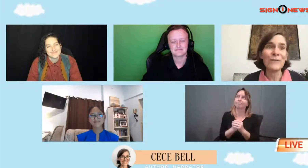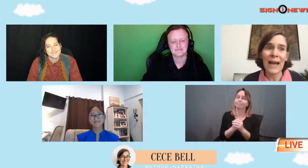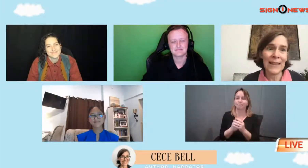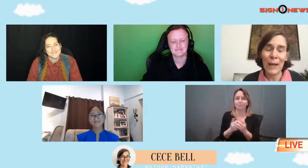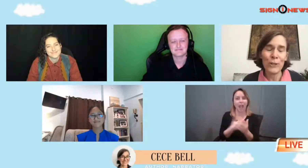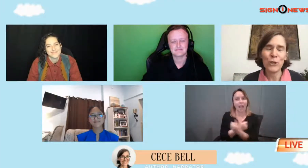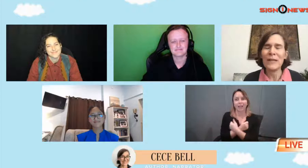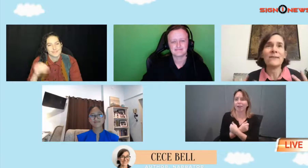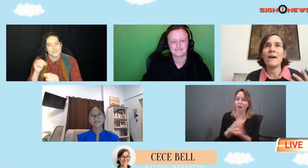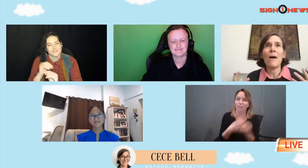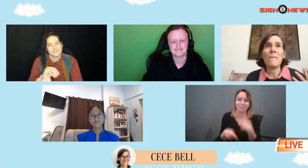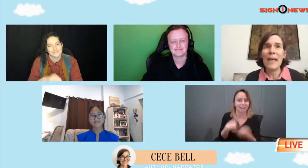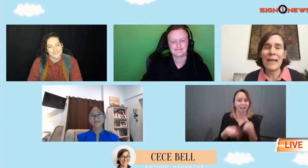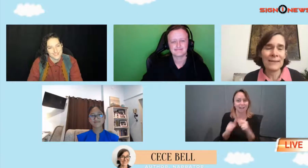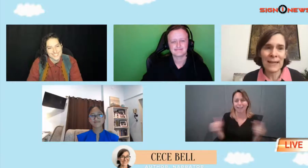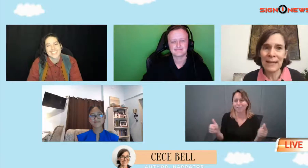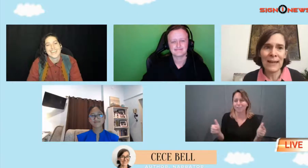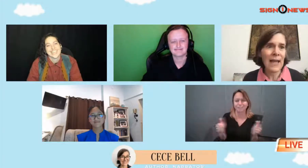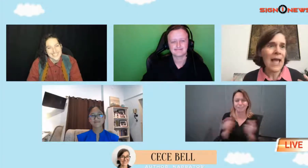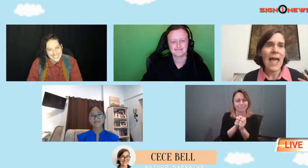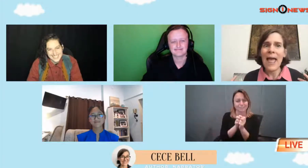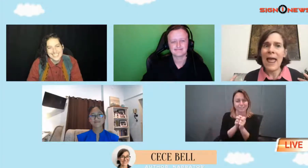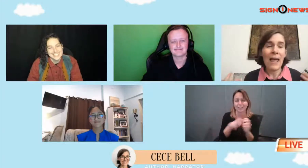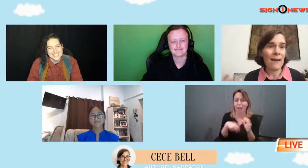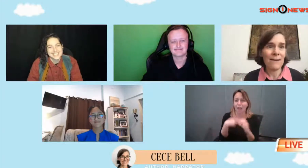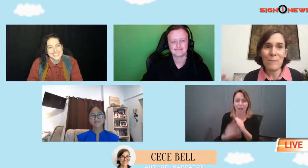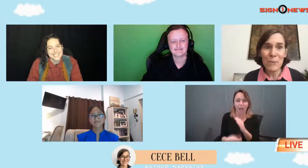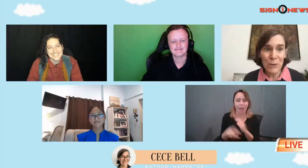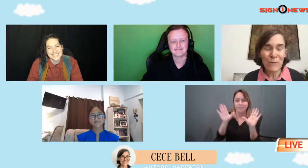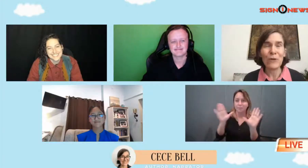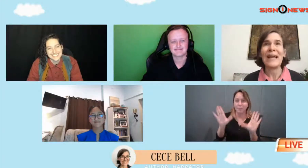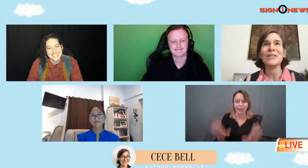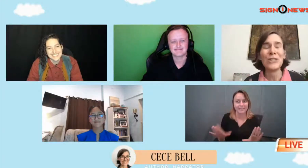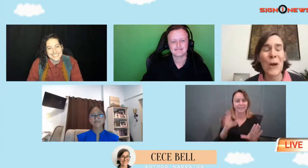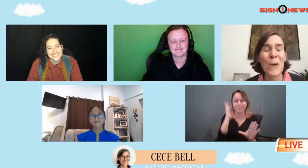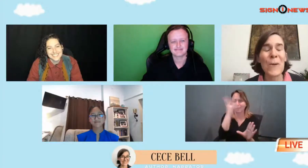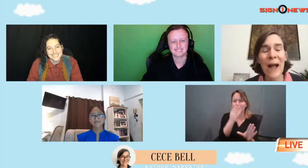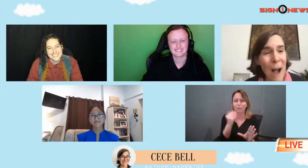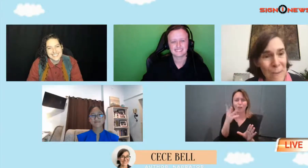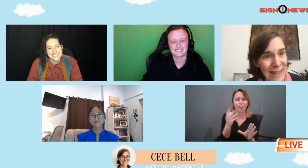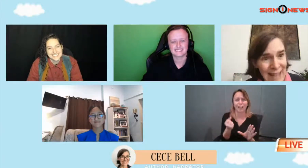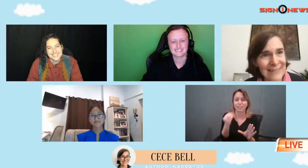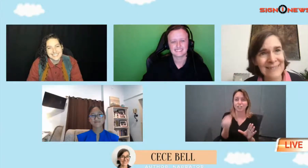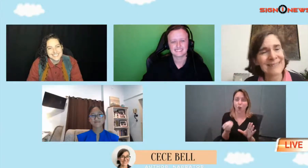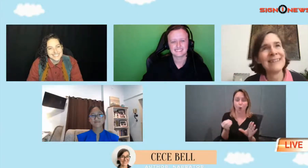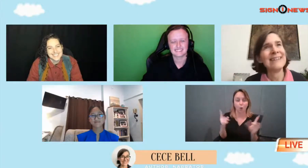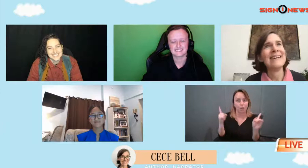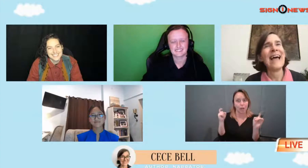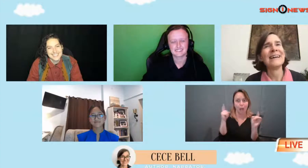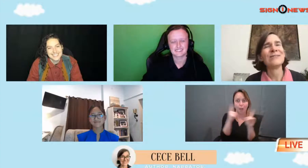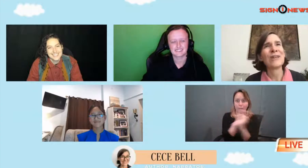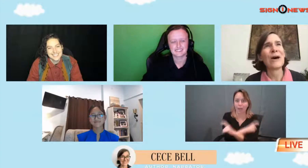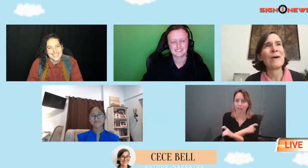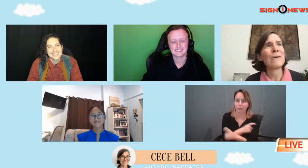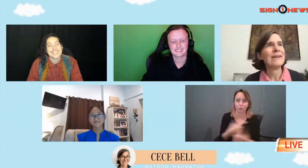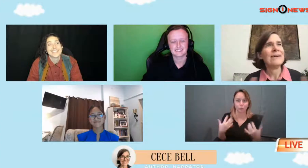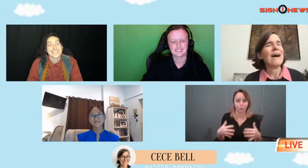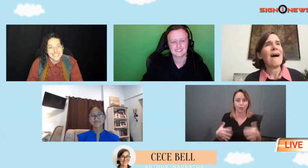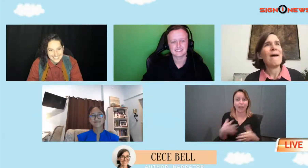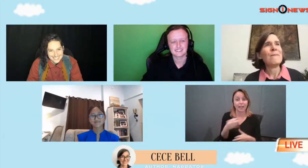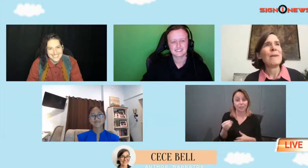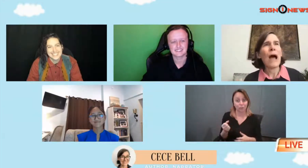I love sign language. It's amazing and beautiful and so complex. And